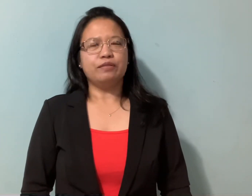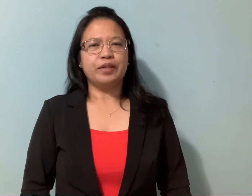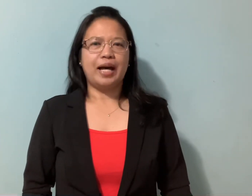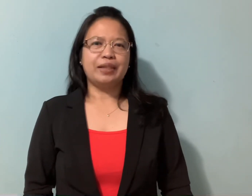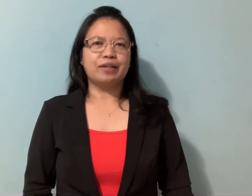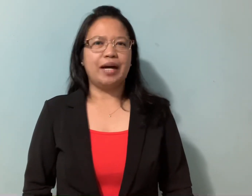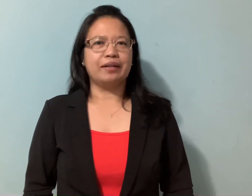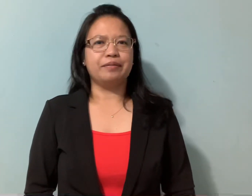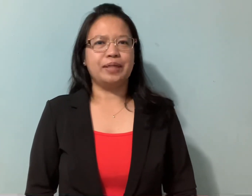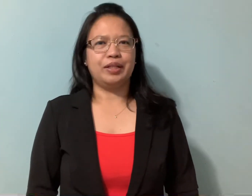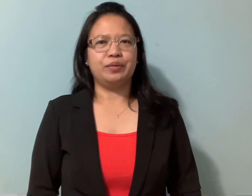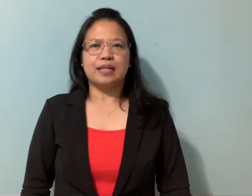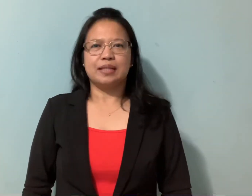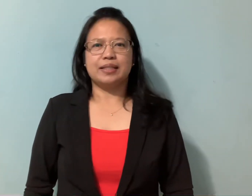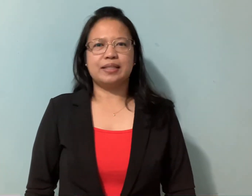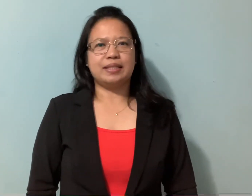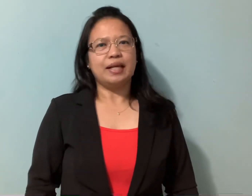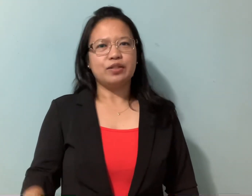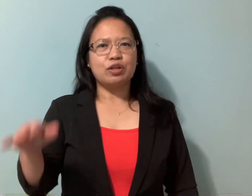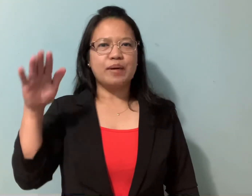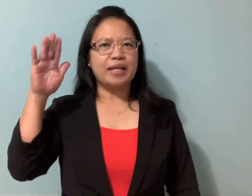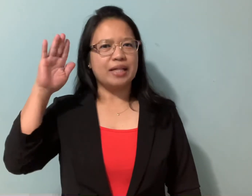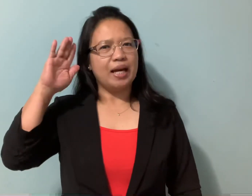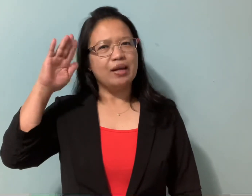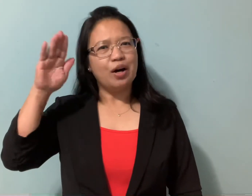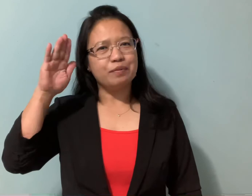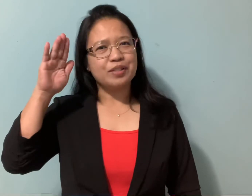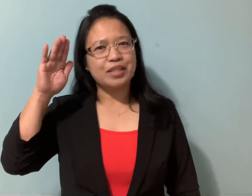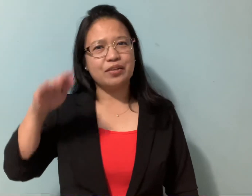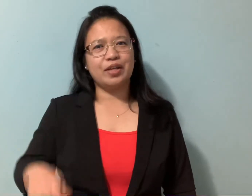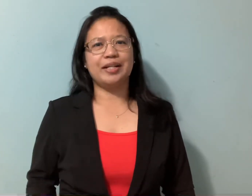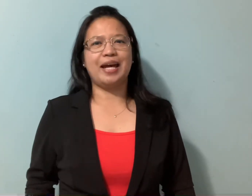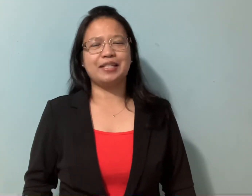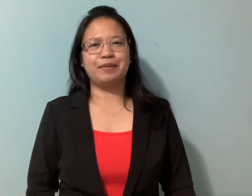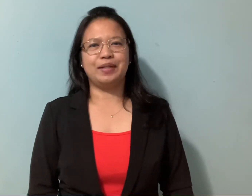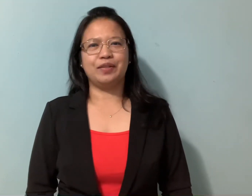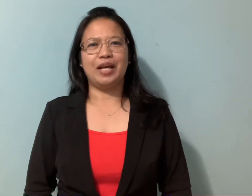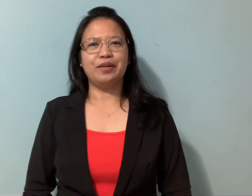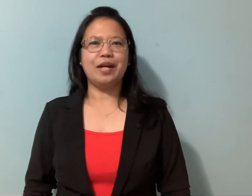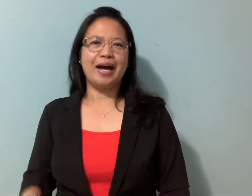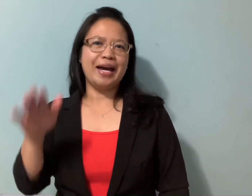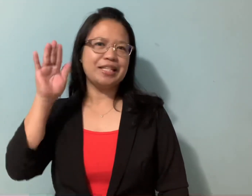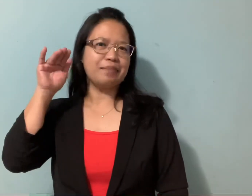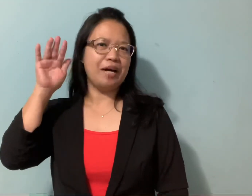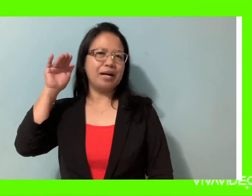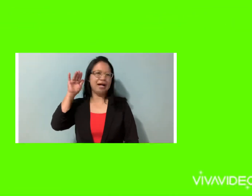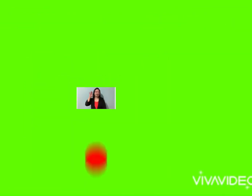forget to like our video. Thank you so much and hope to see you on our next video. Thank you, guys. Bye-bye.